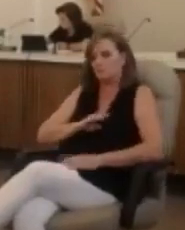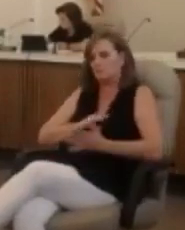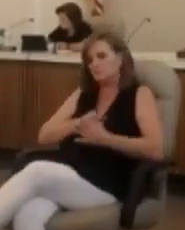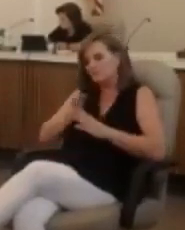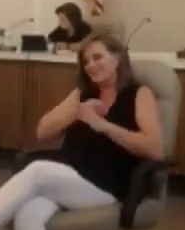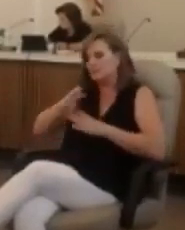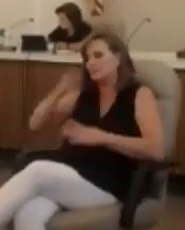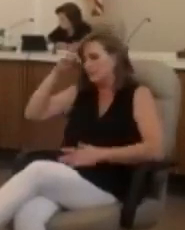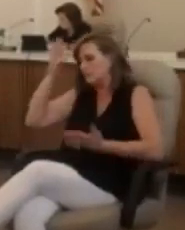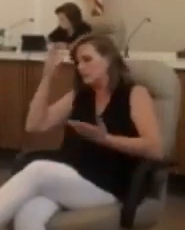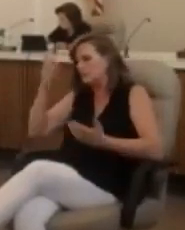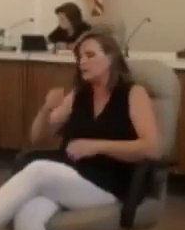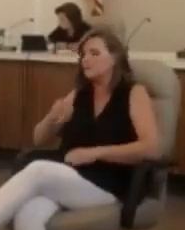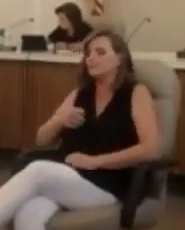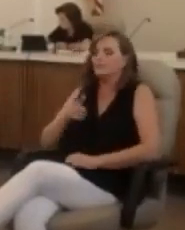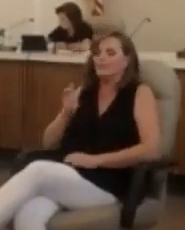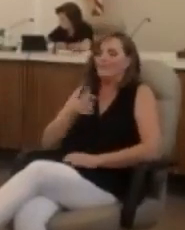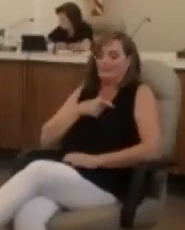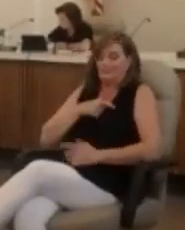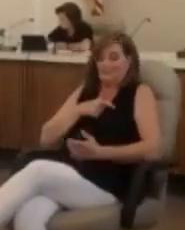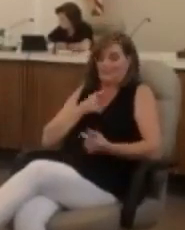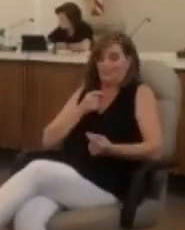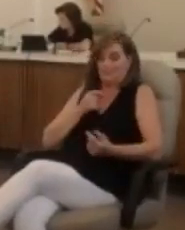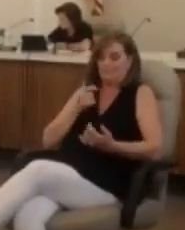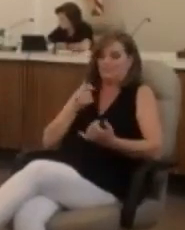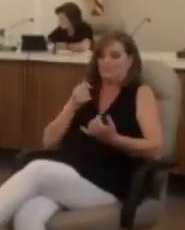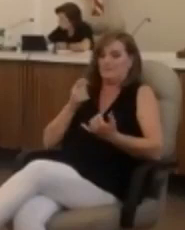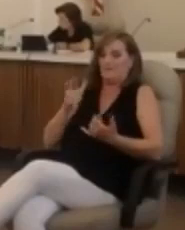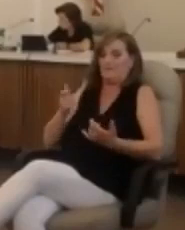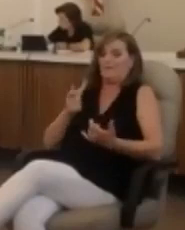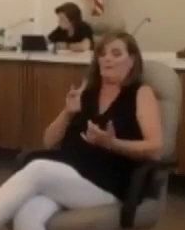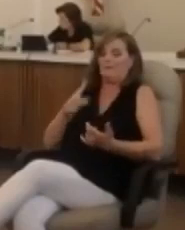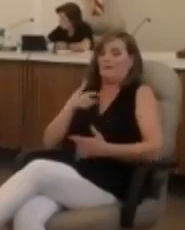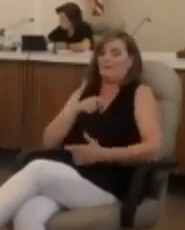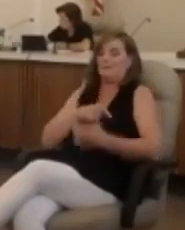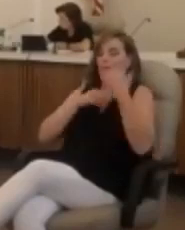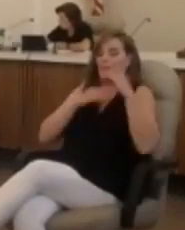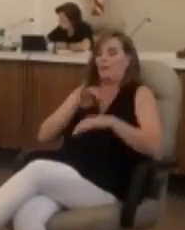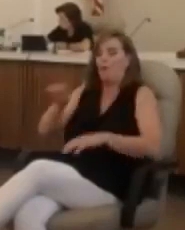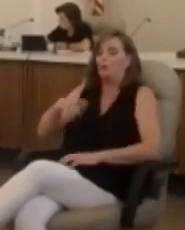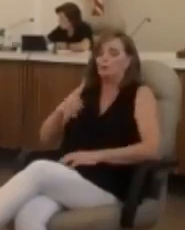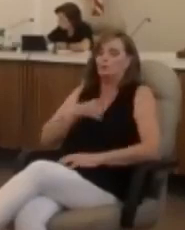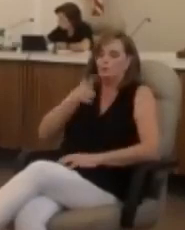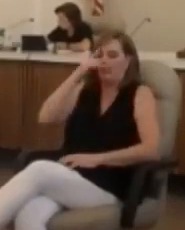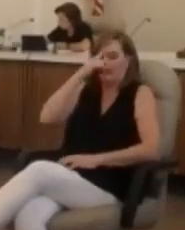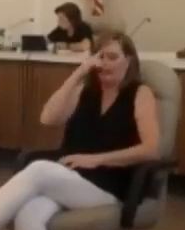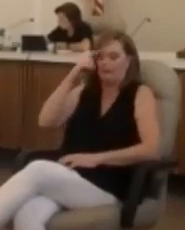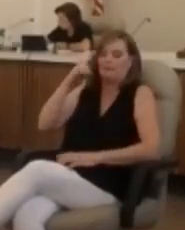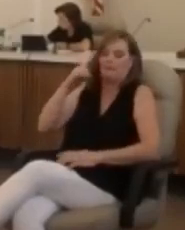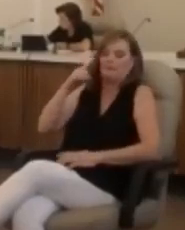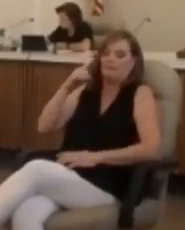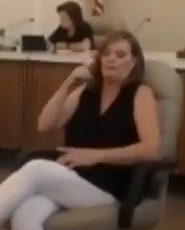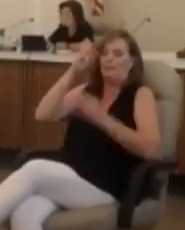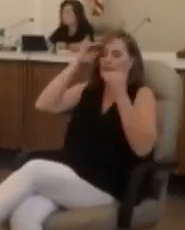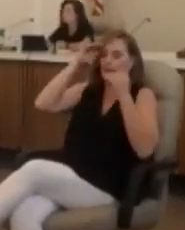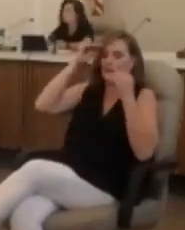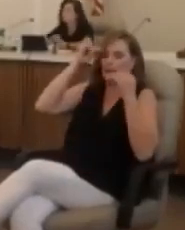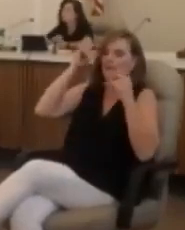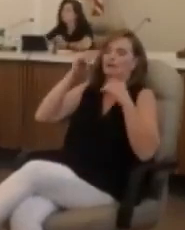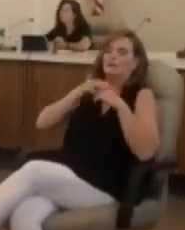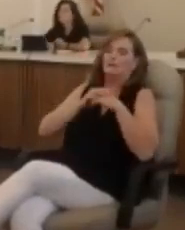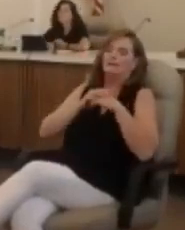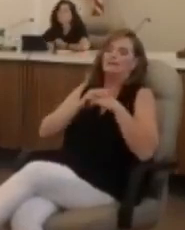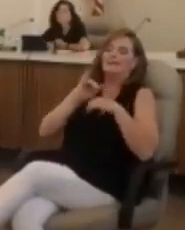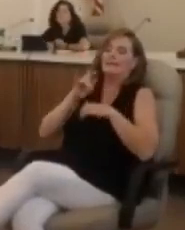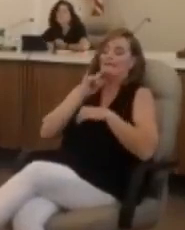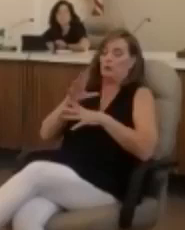has its job tonight here is limited only to considering whether it should